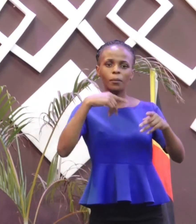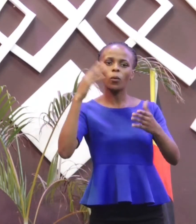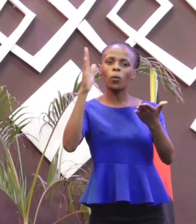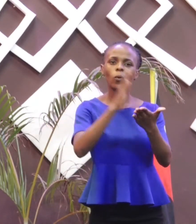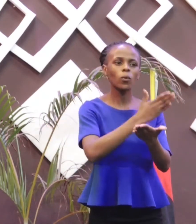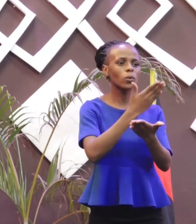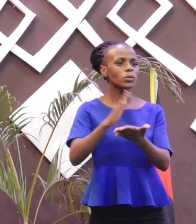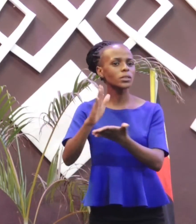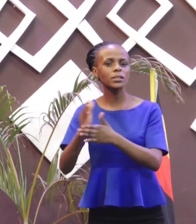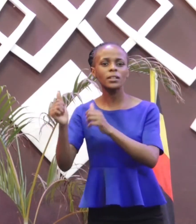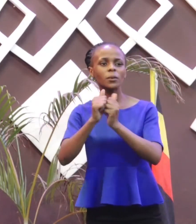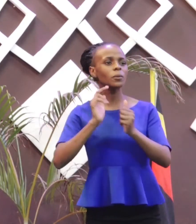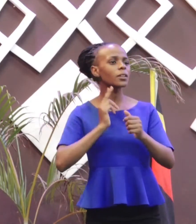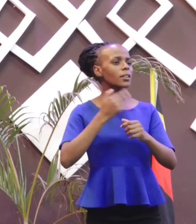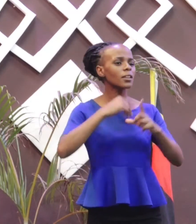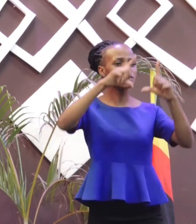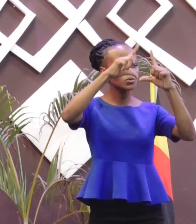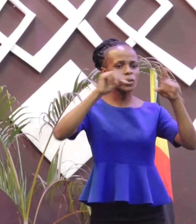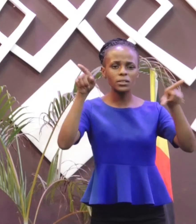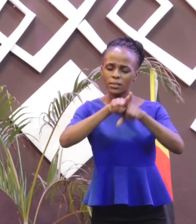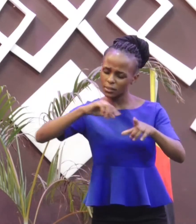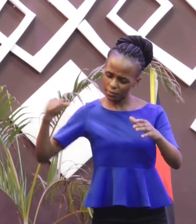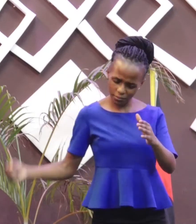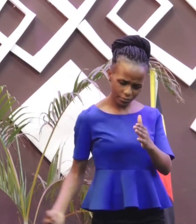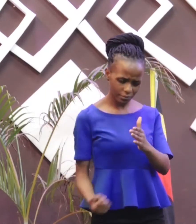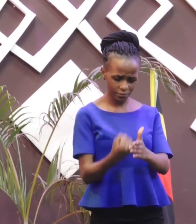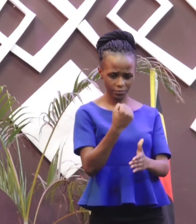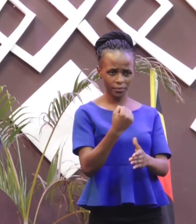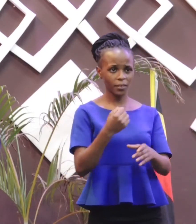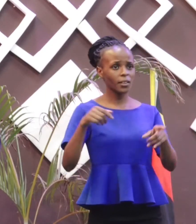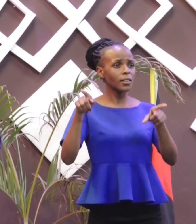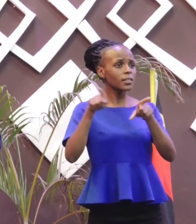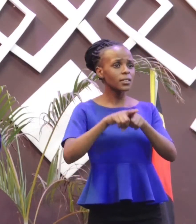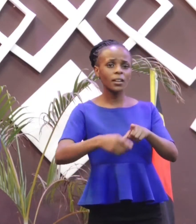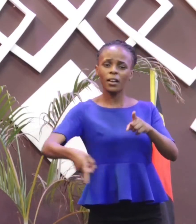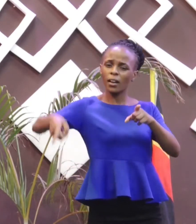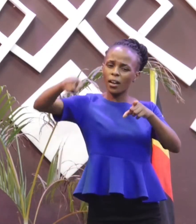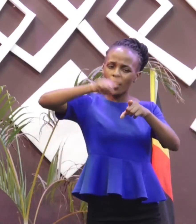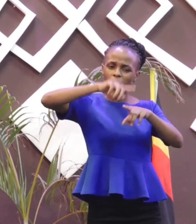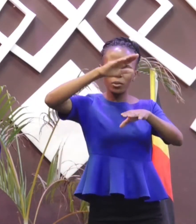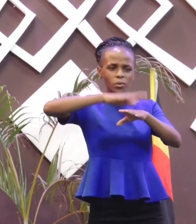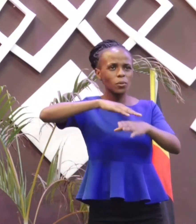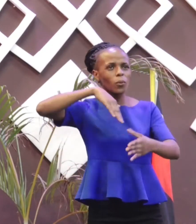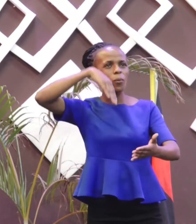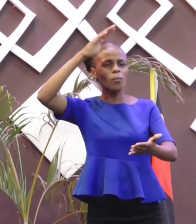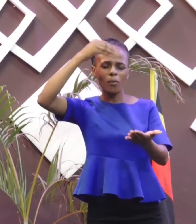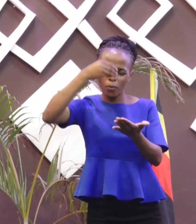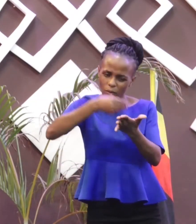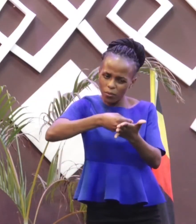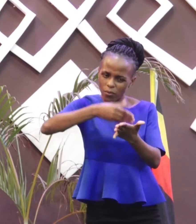us the word, arise. Abagabana naffe ekigambo kya Katonda namwe mugolokoke. Add on more value on the